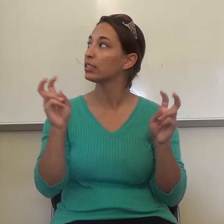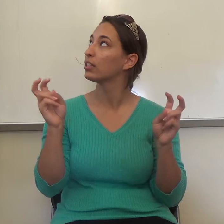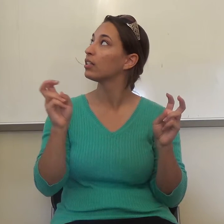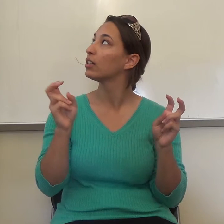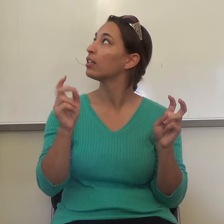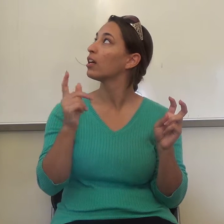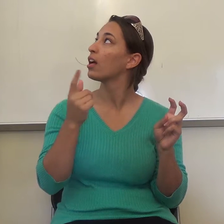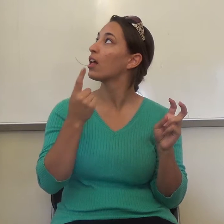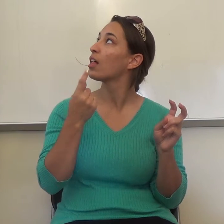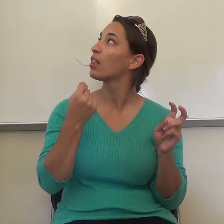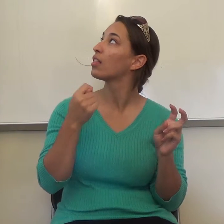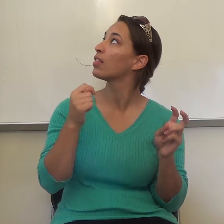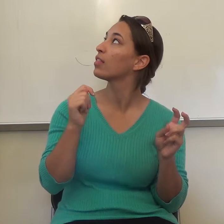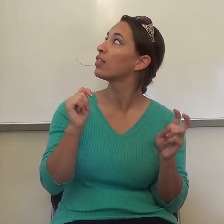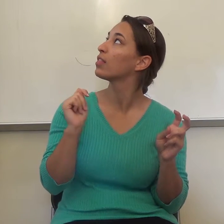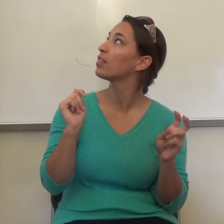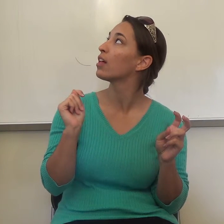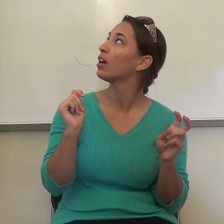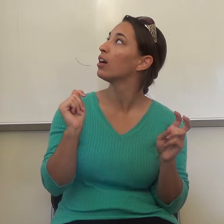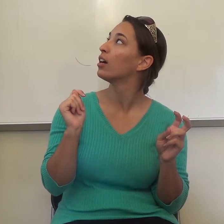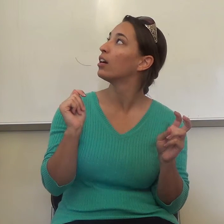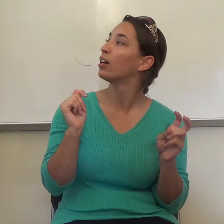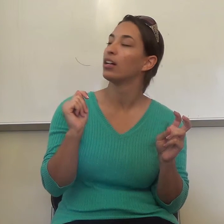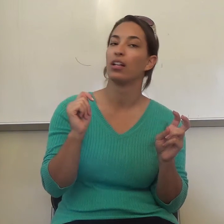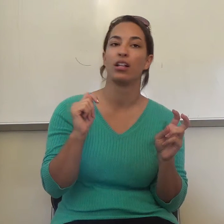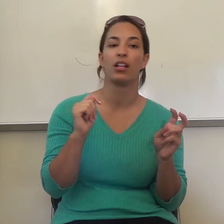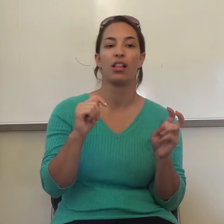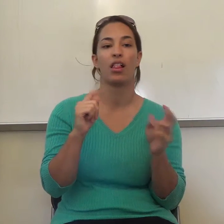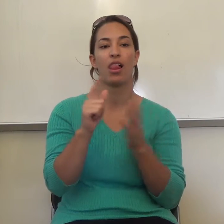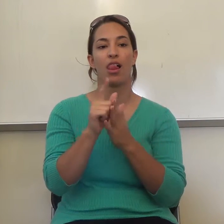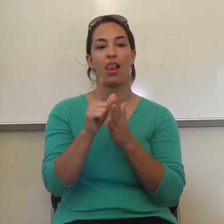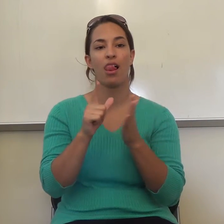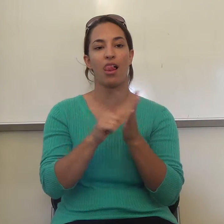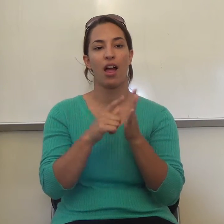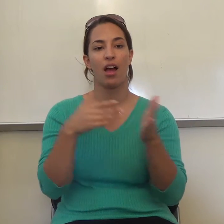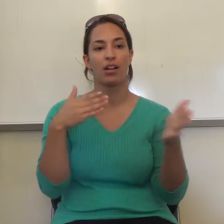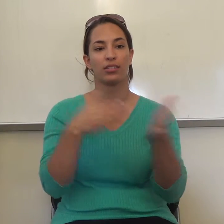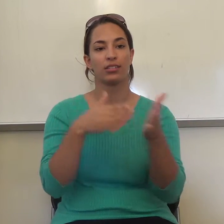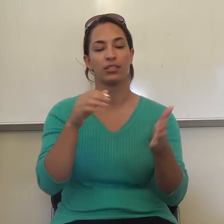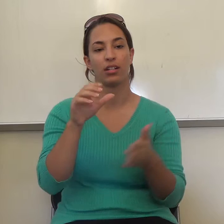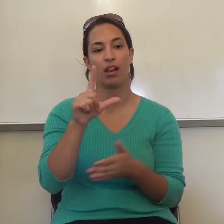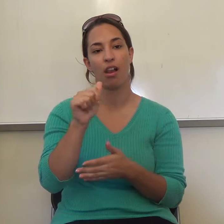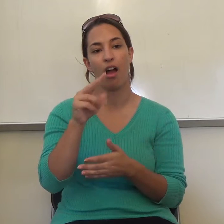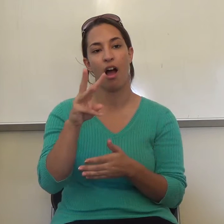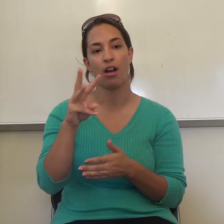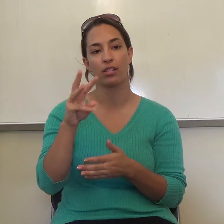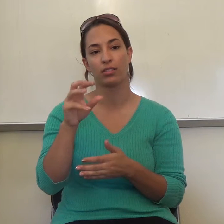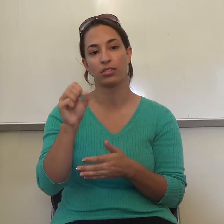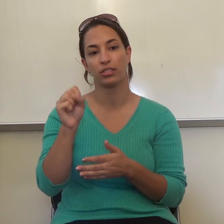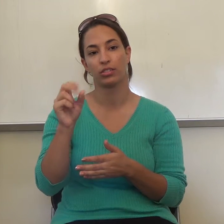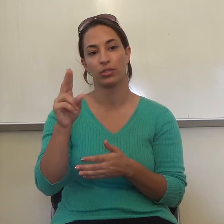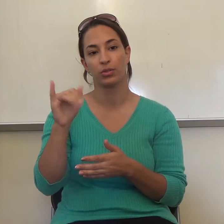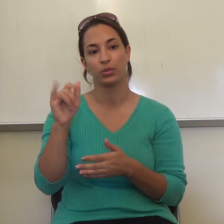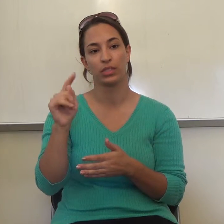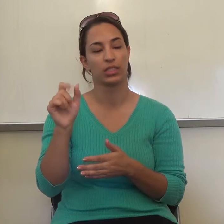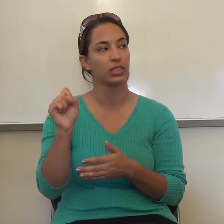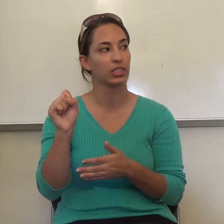on gun manufacturers. Okay. And our main idea was that gun violence became an